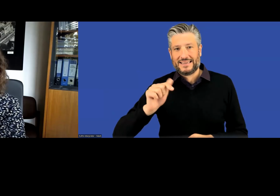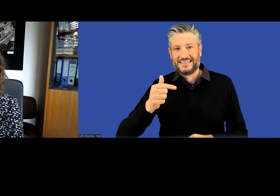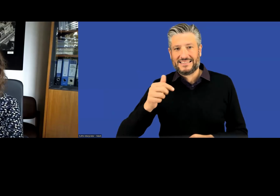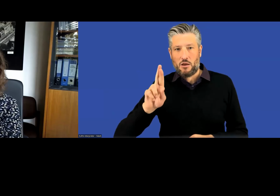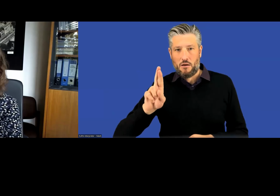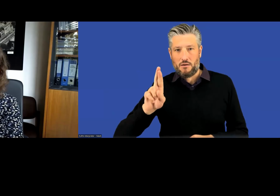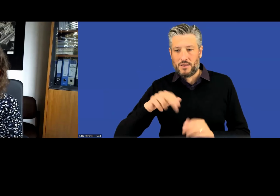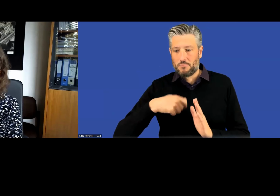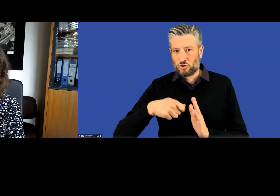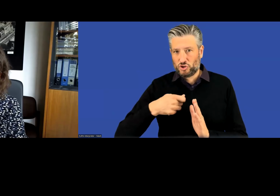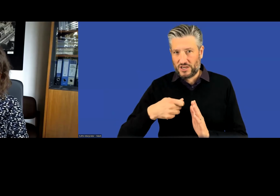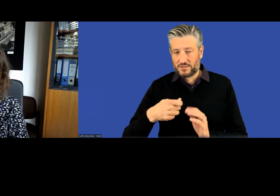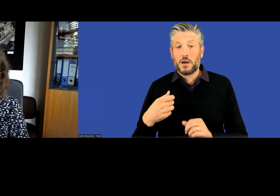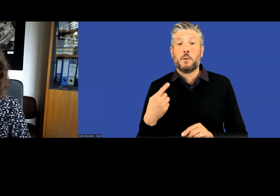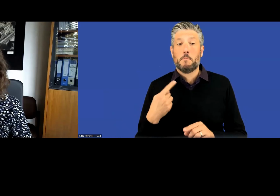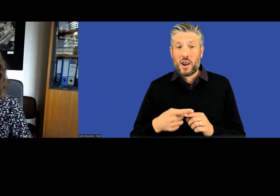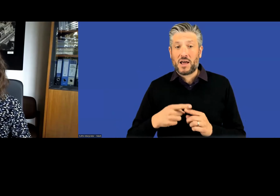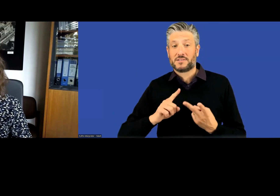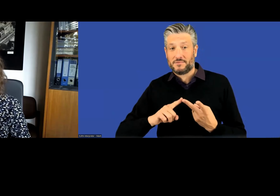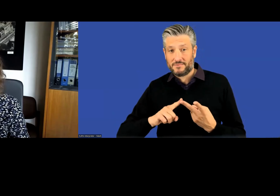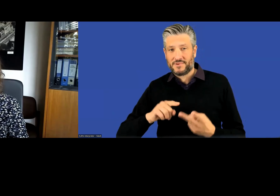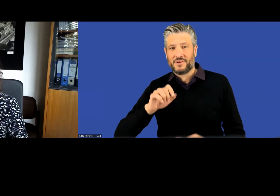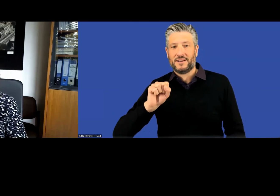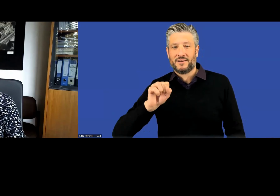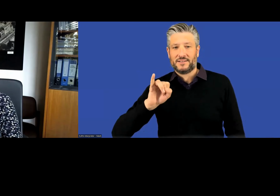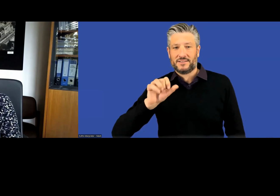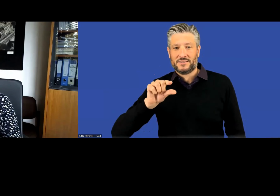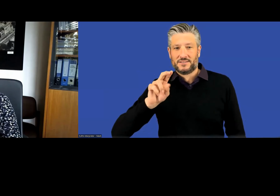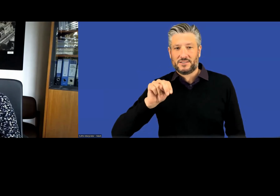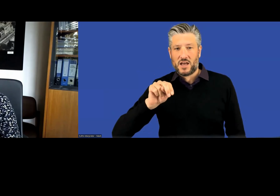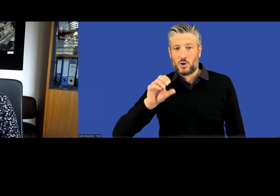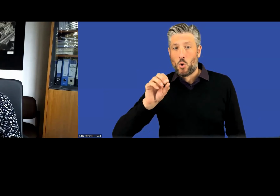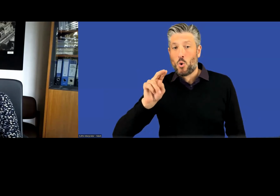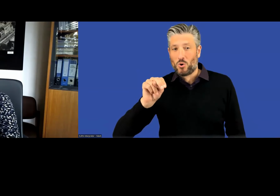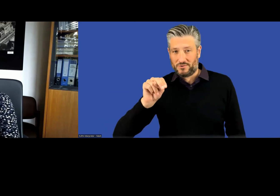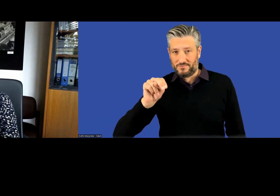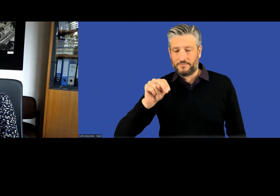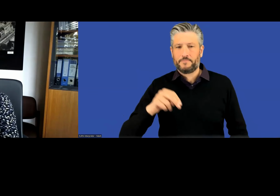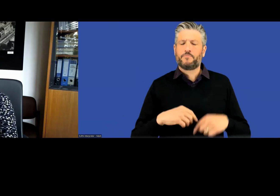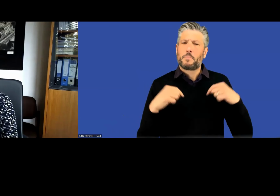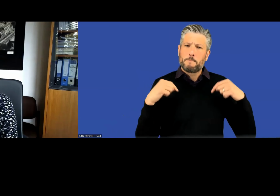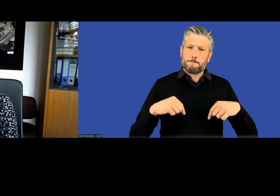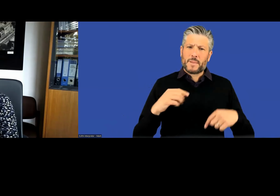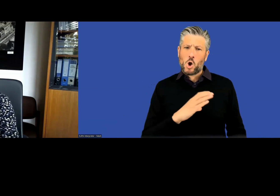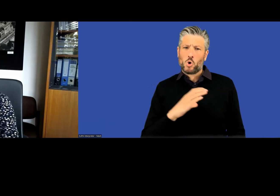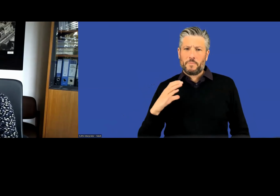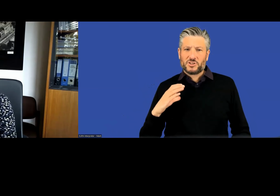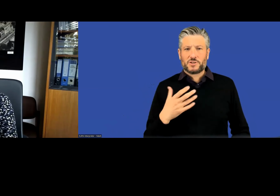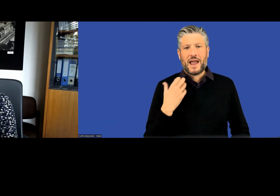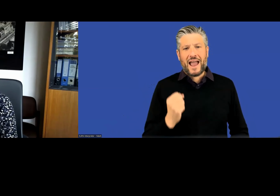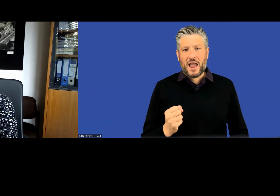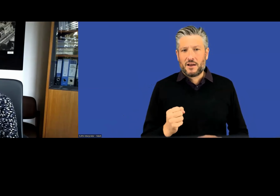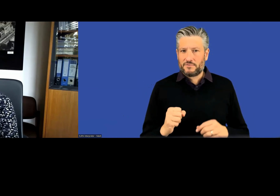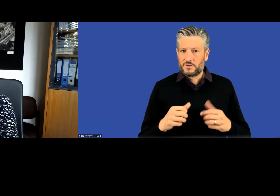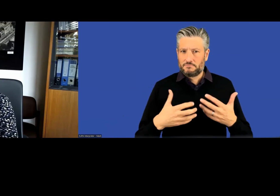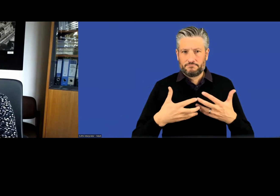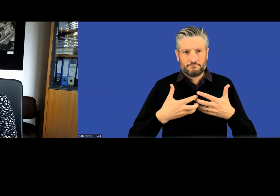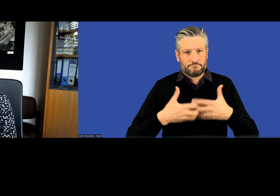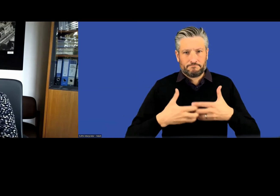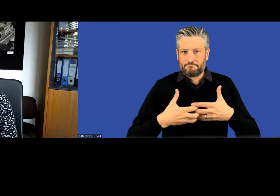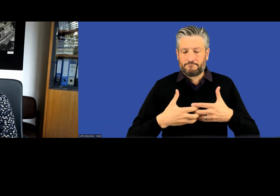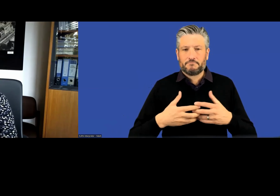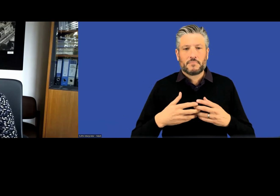gathered today that eTranslation, our own automated translation service, which covers all official languages and many